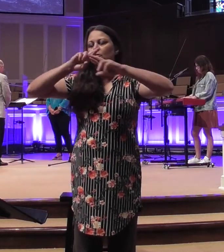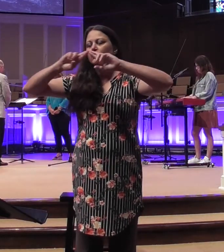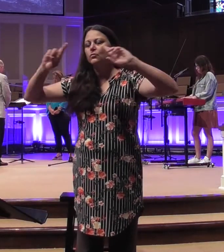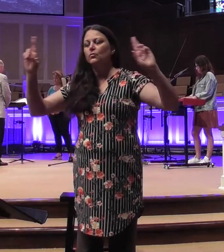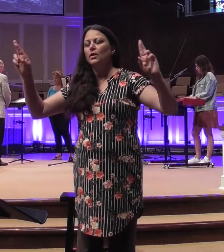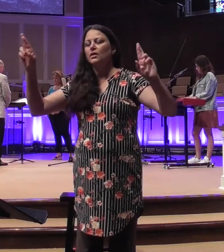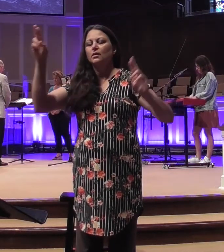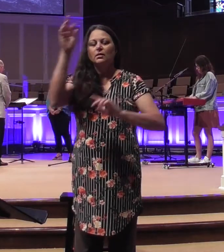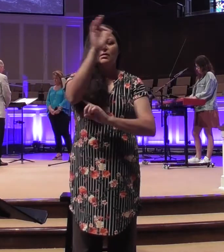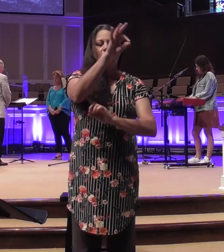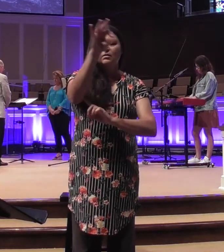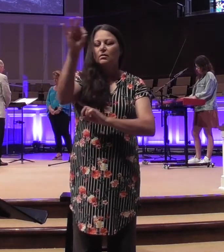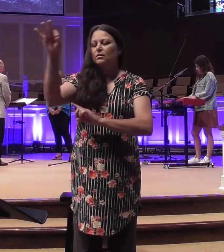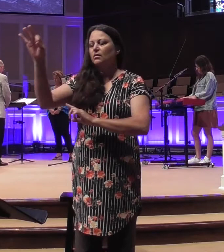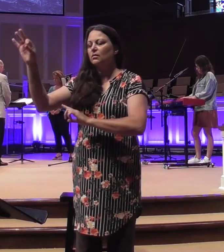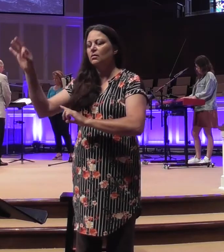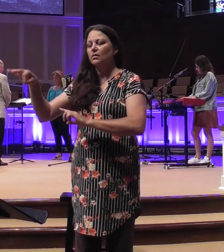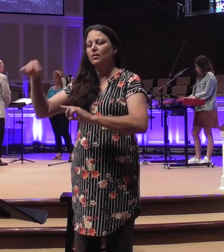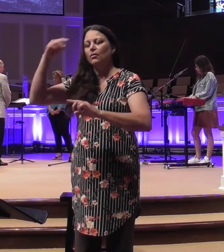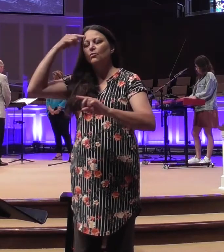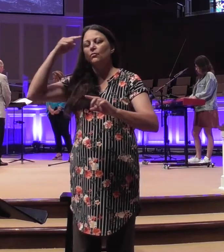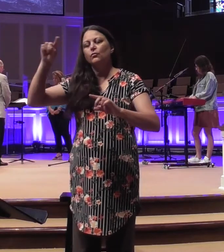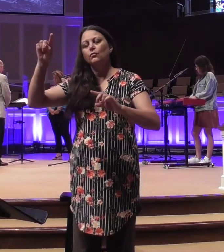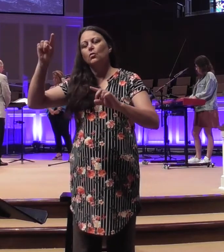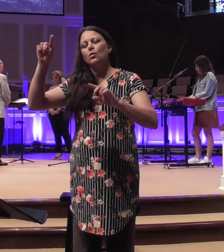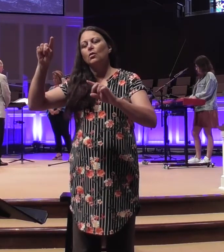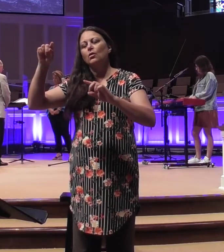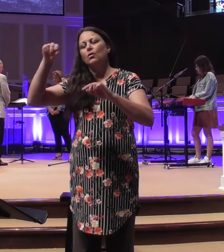in our remembrance and celebration